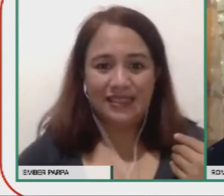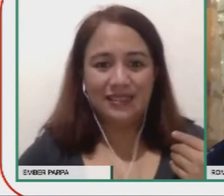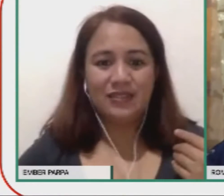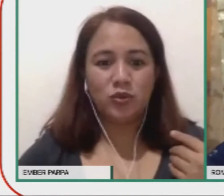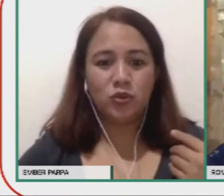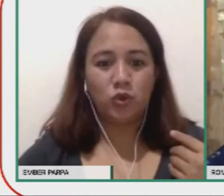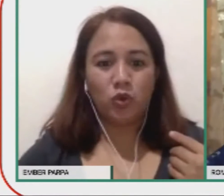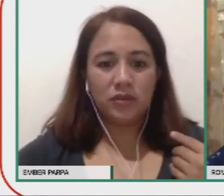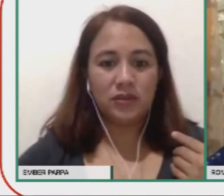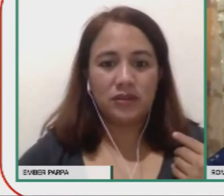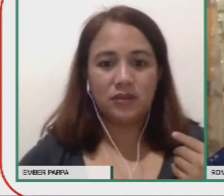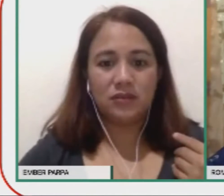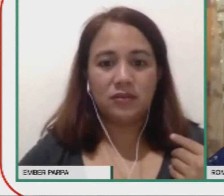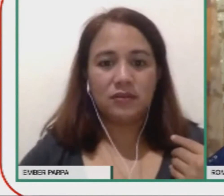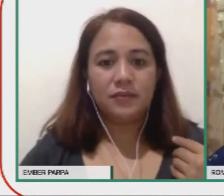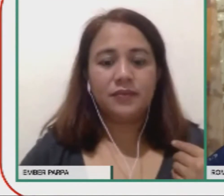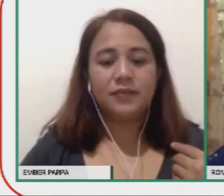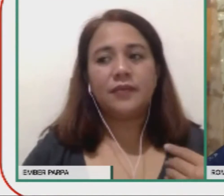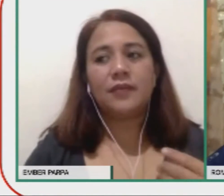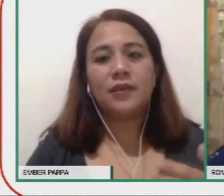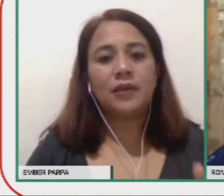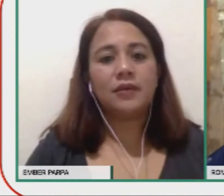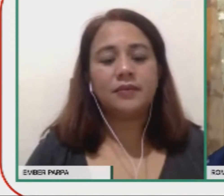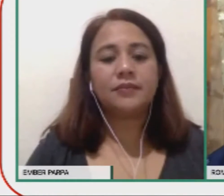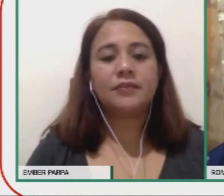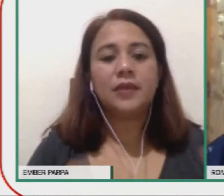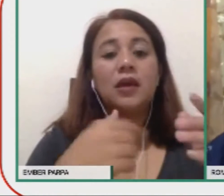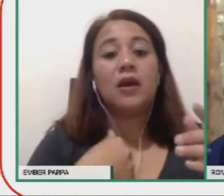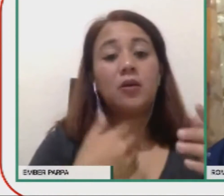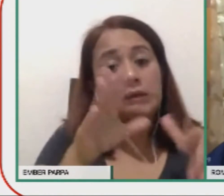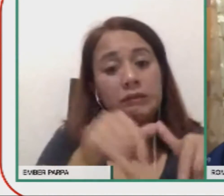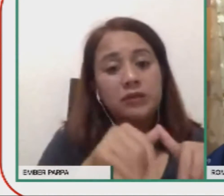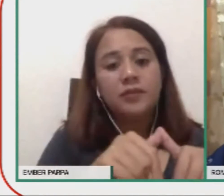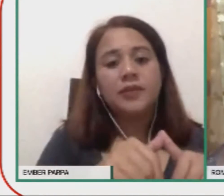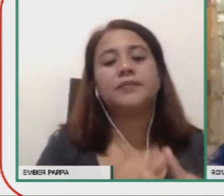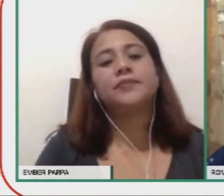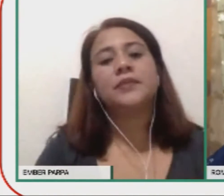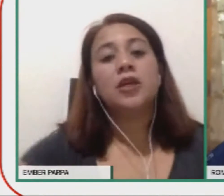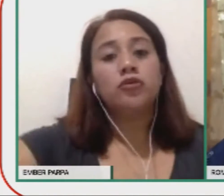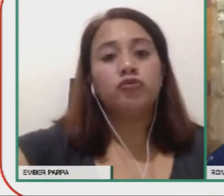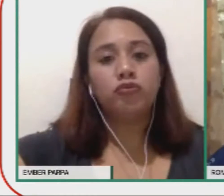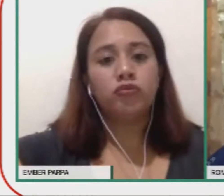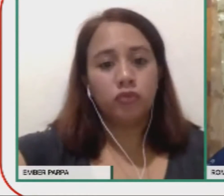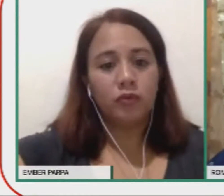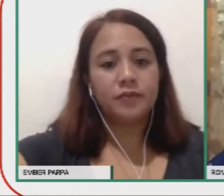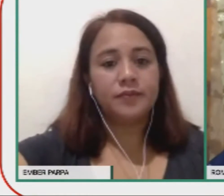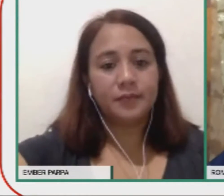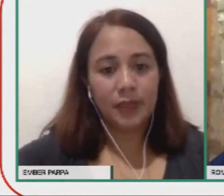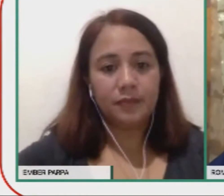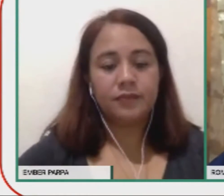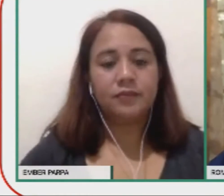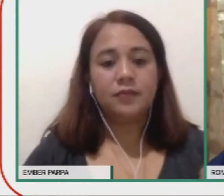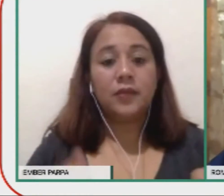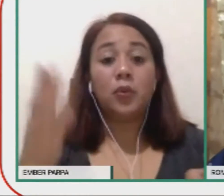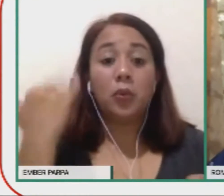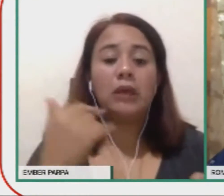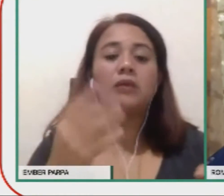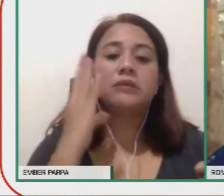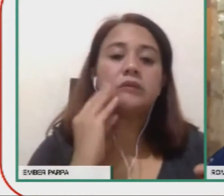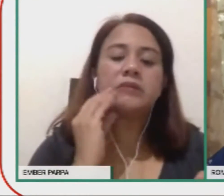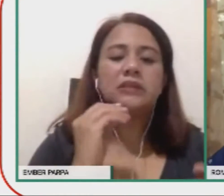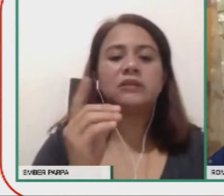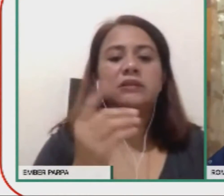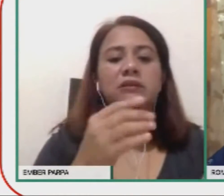Why was she tired? Was she tired because of her disability? Kasi I think she's undergoing dialysis.